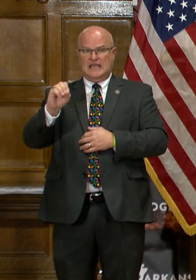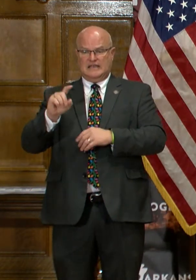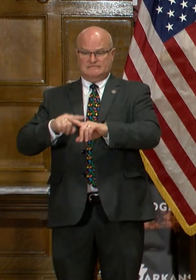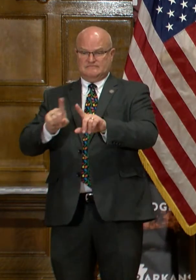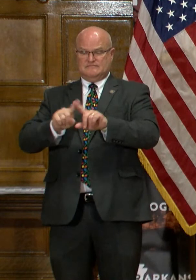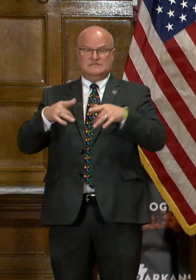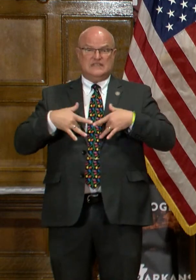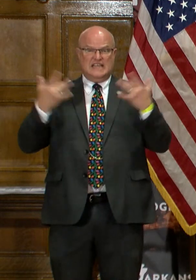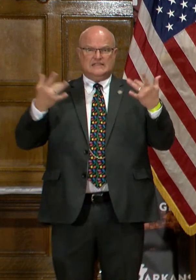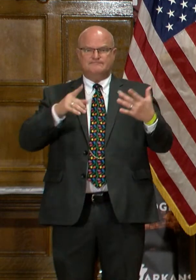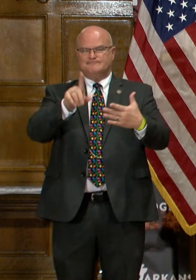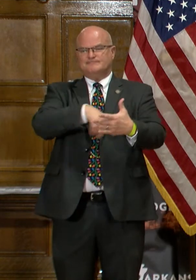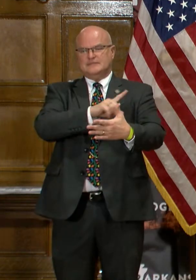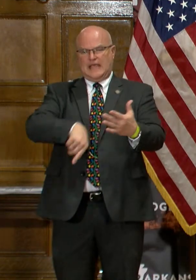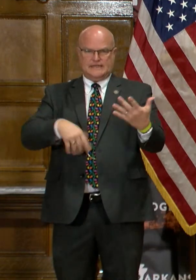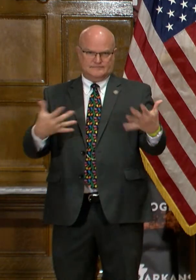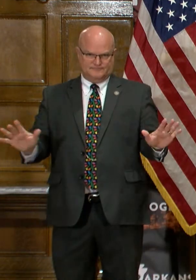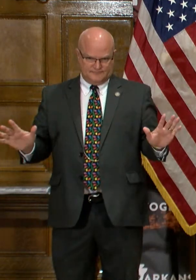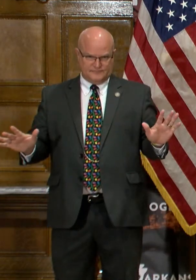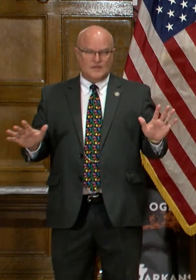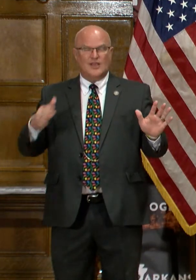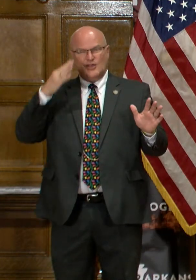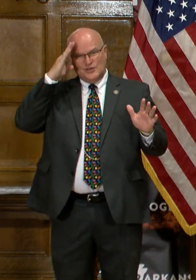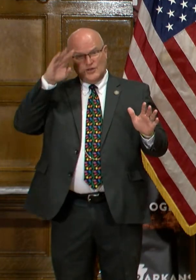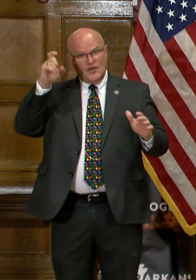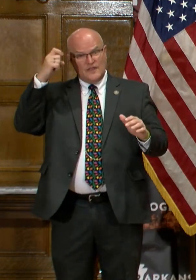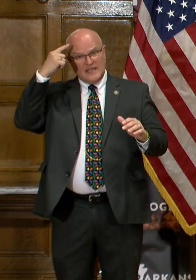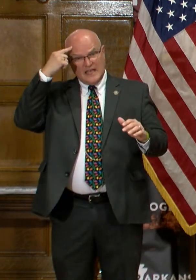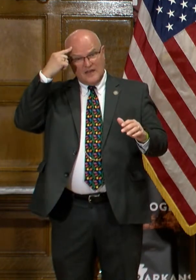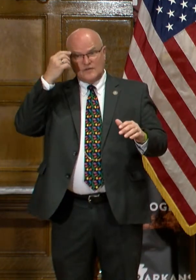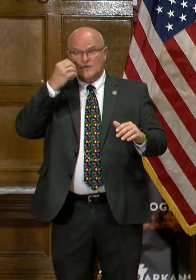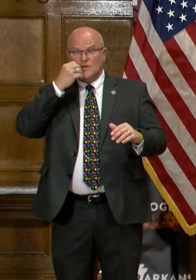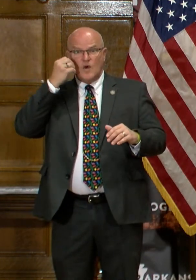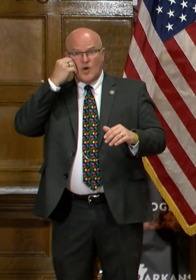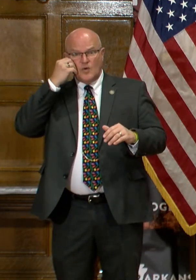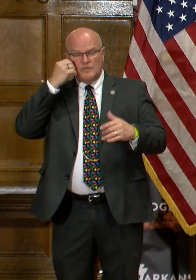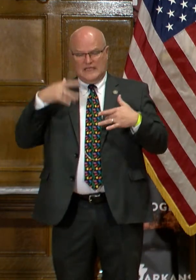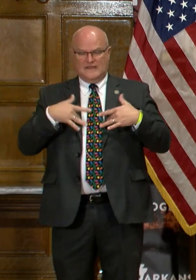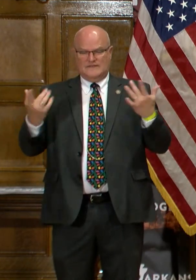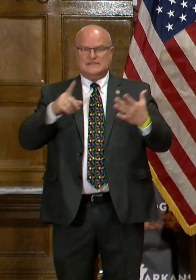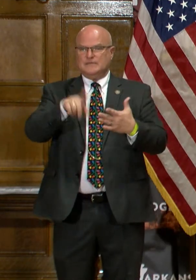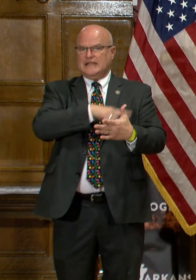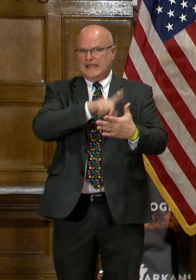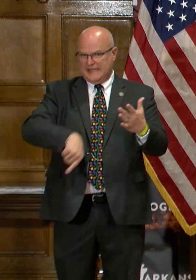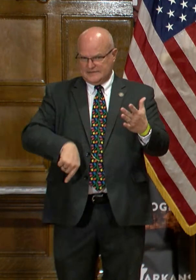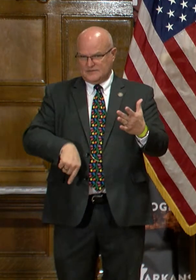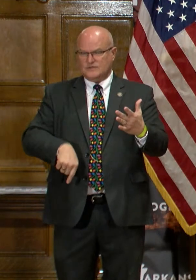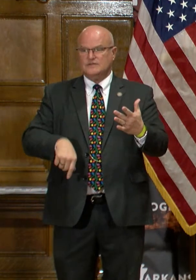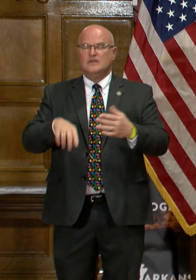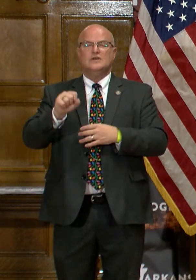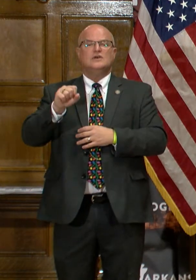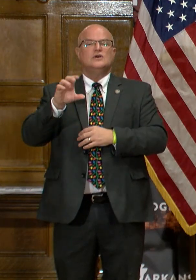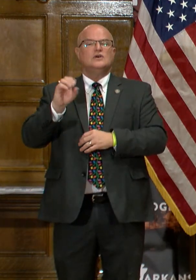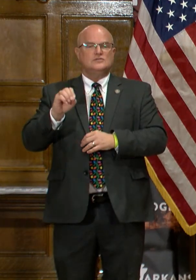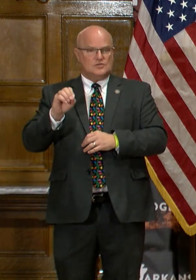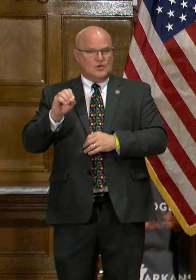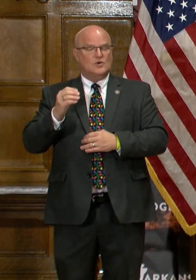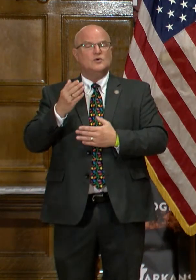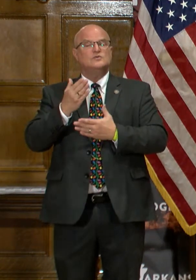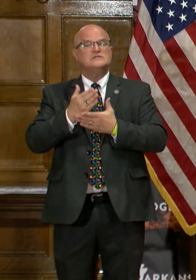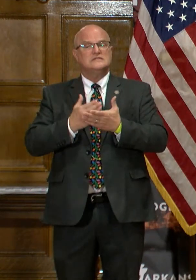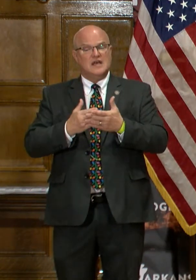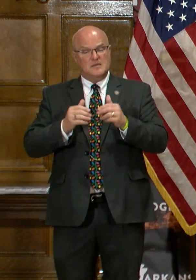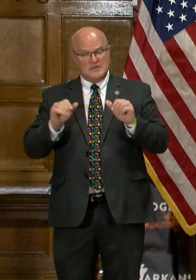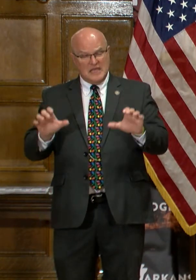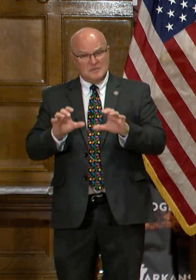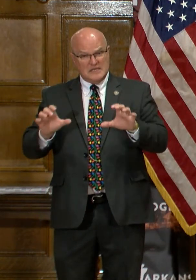different events have been canceled. You know, at the governor's mansion, events have been canceled. And so, you know, some can be